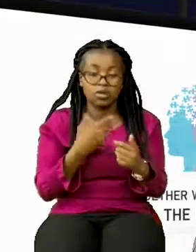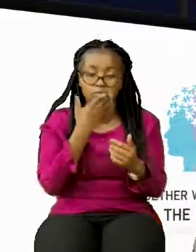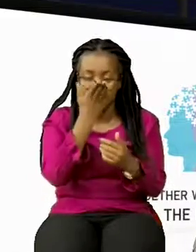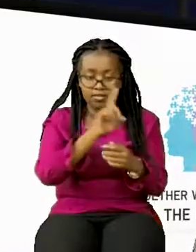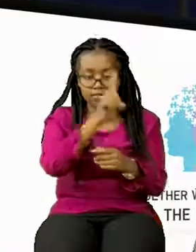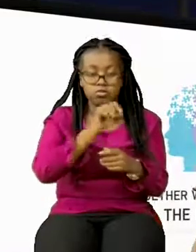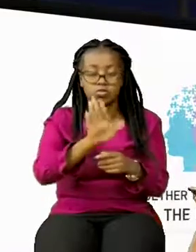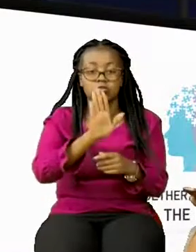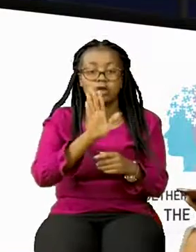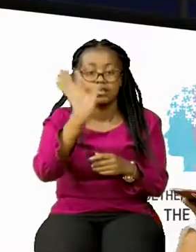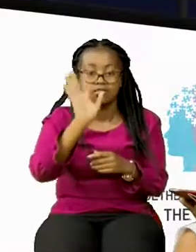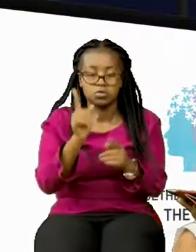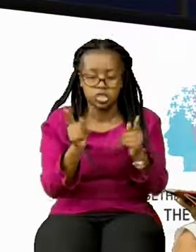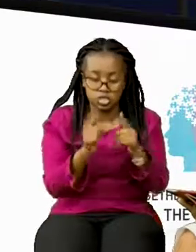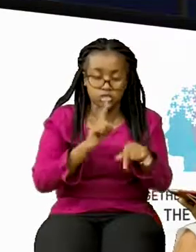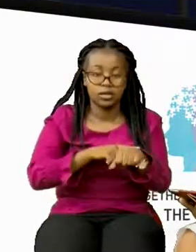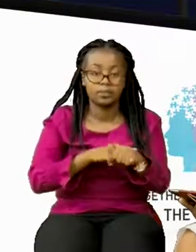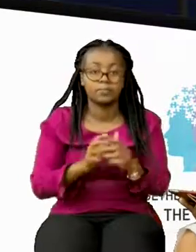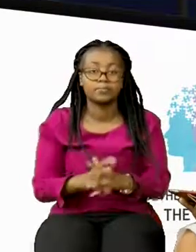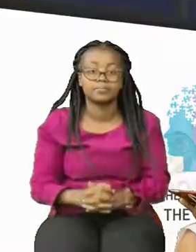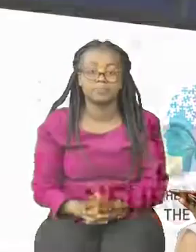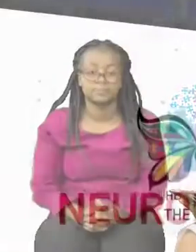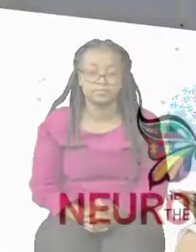your questions. See you in a bit.